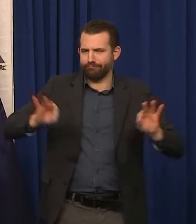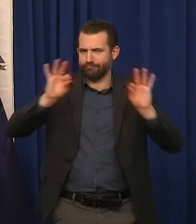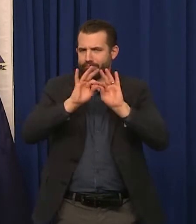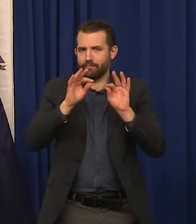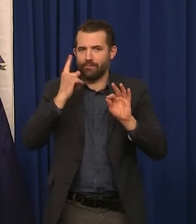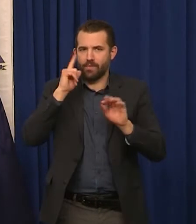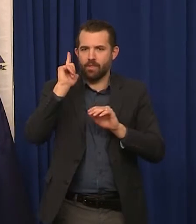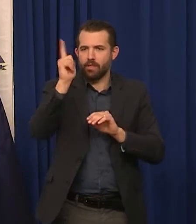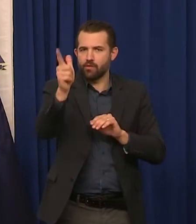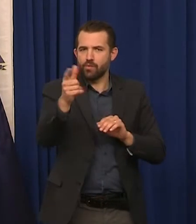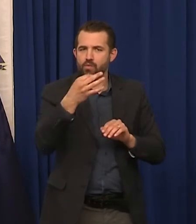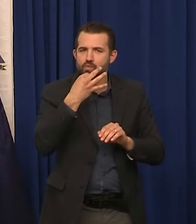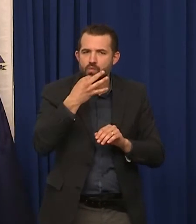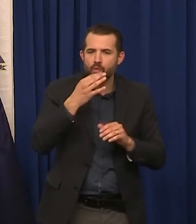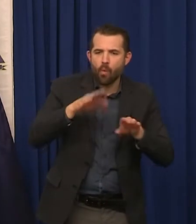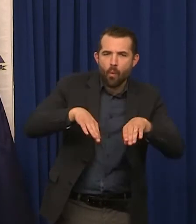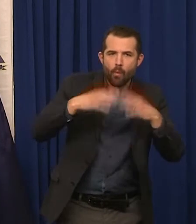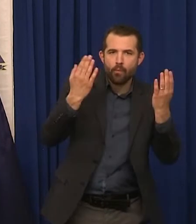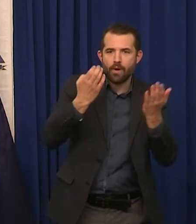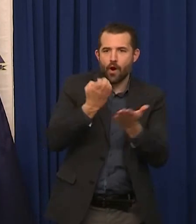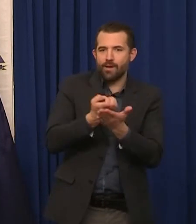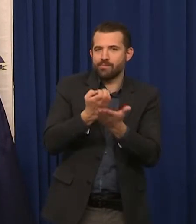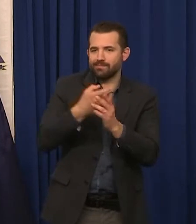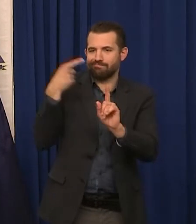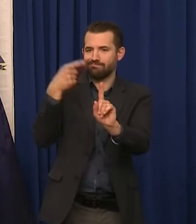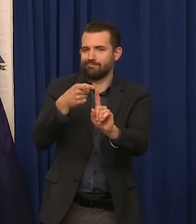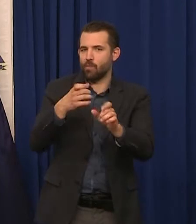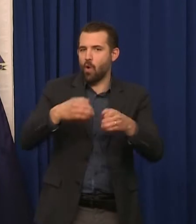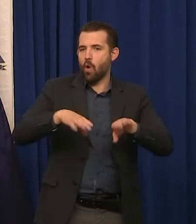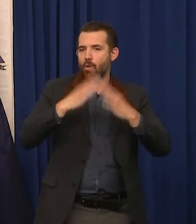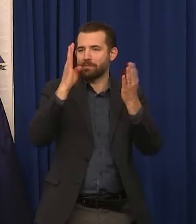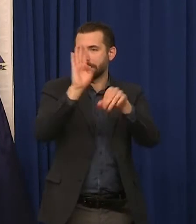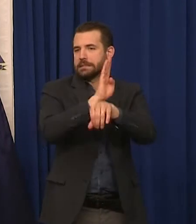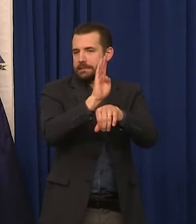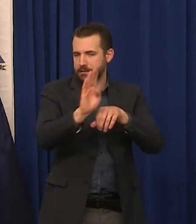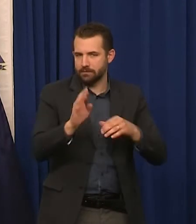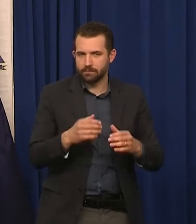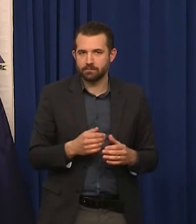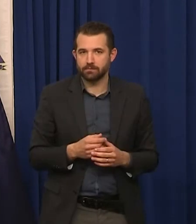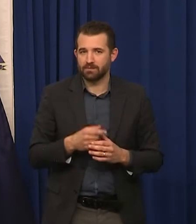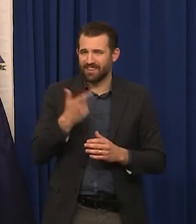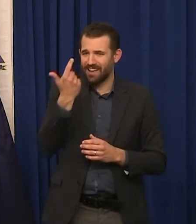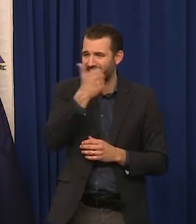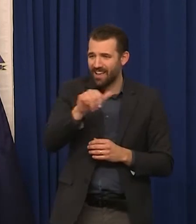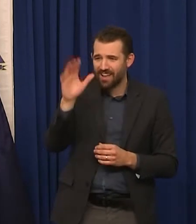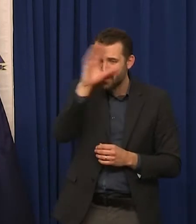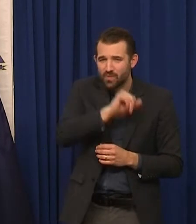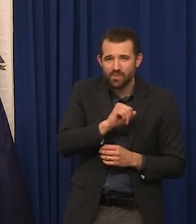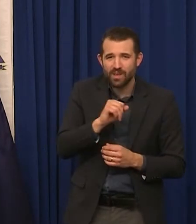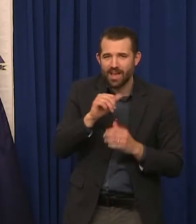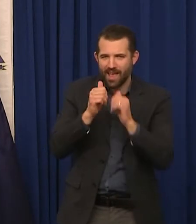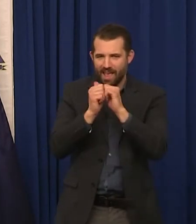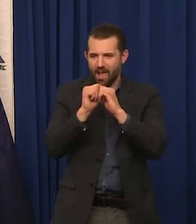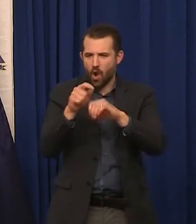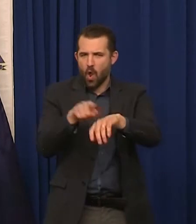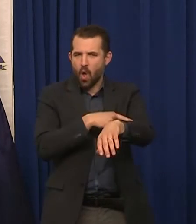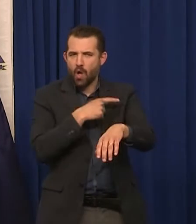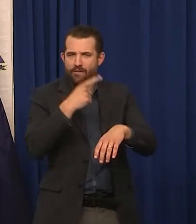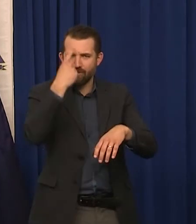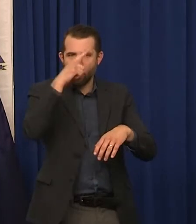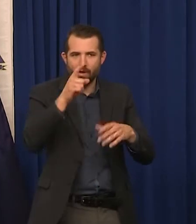how do you have any idea how long it would take you to be able to ramp up the